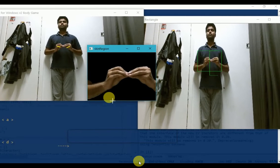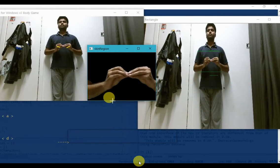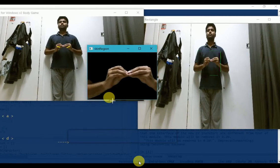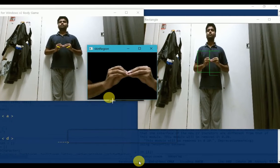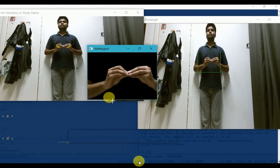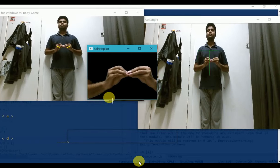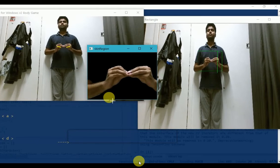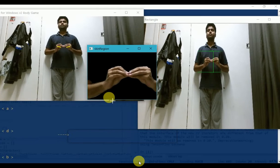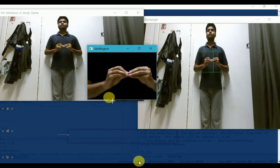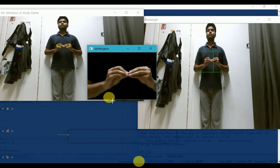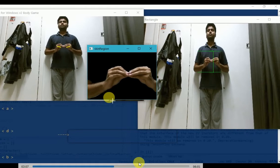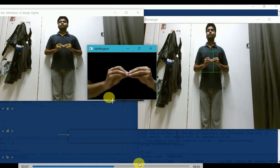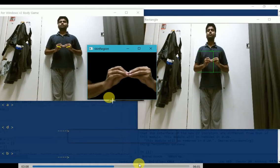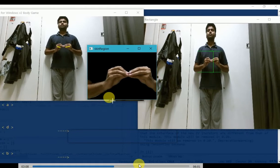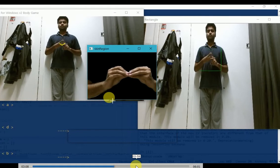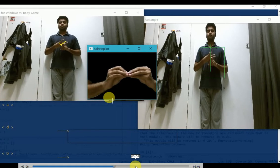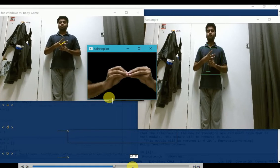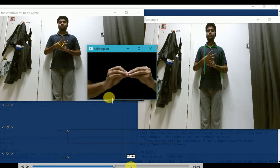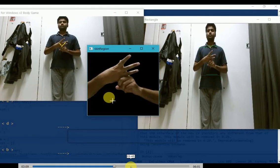E 5.